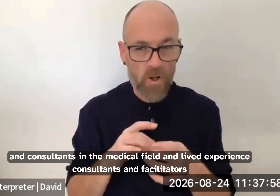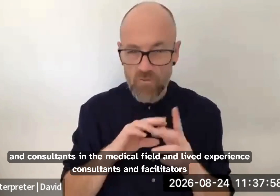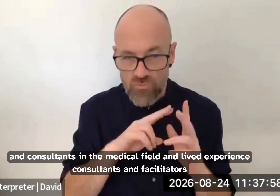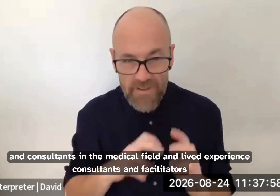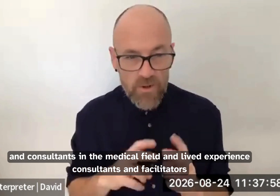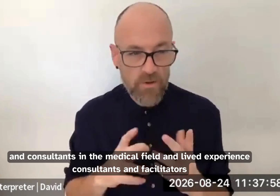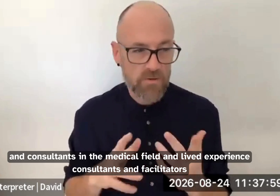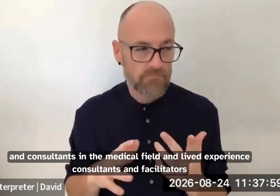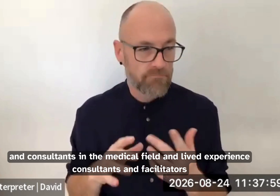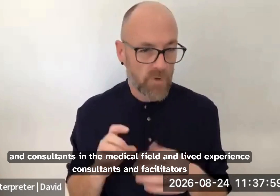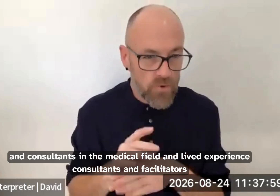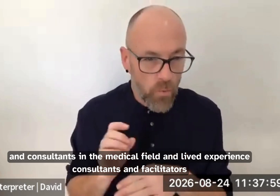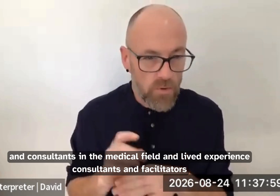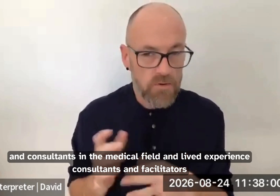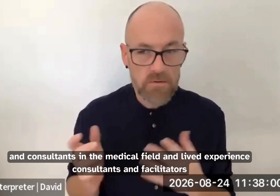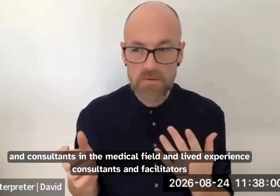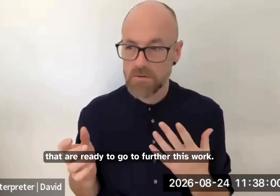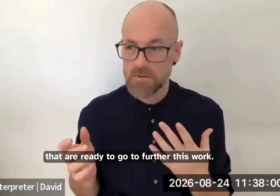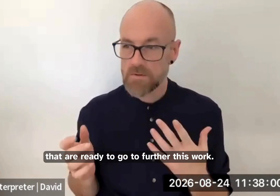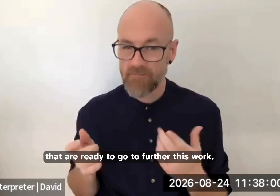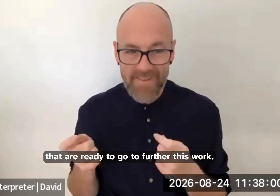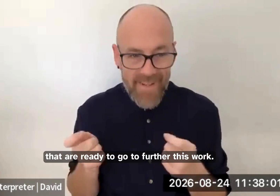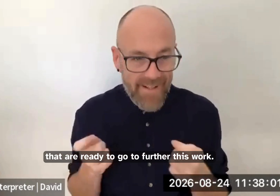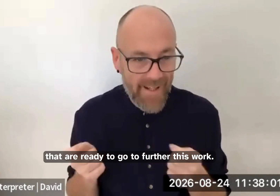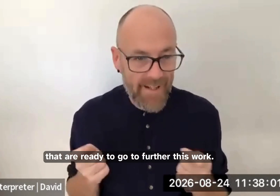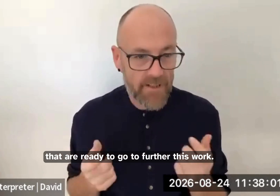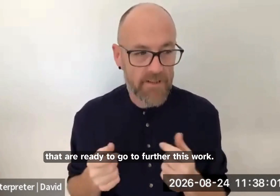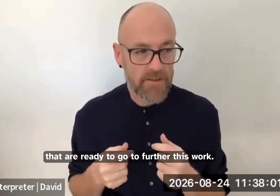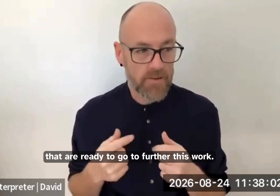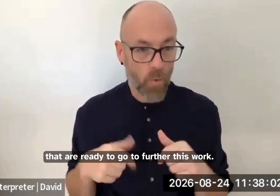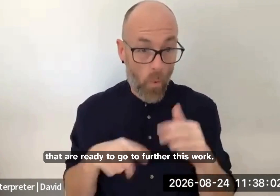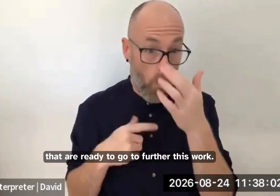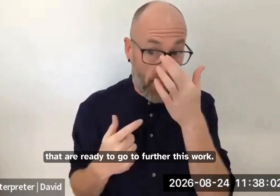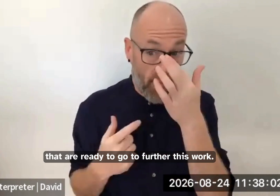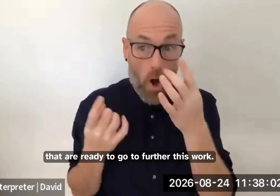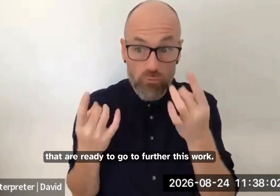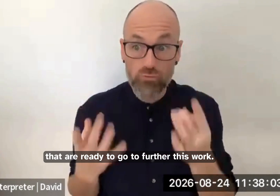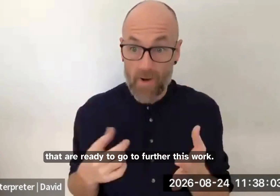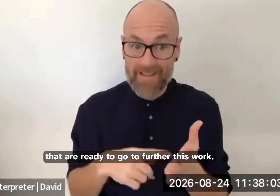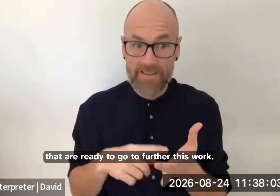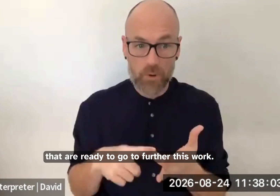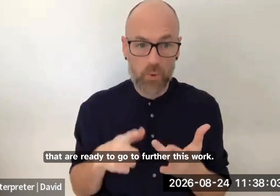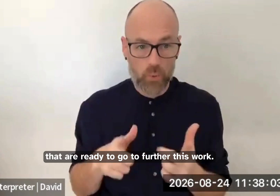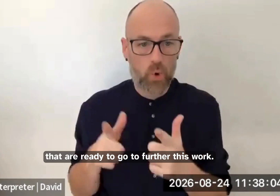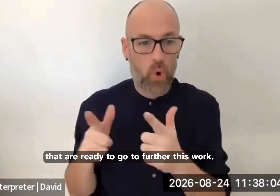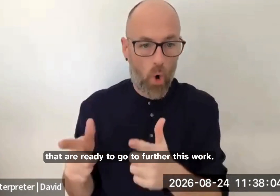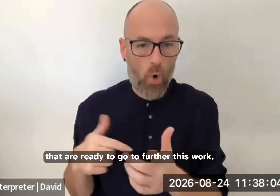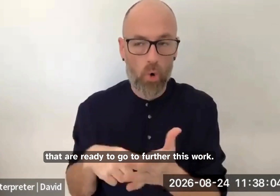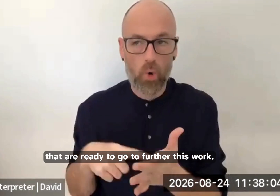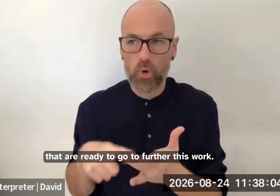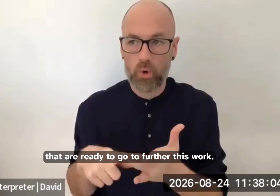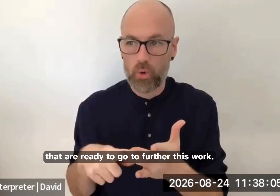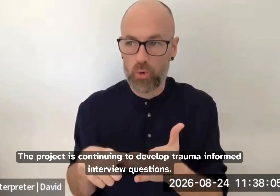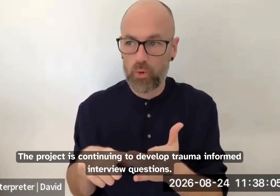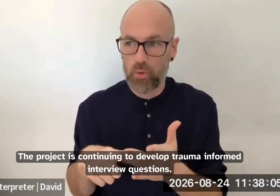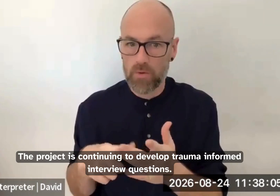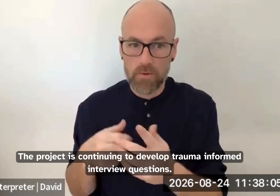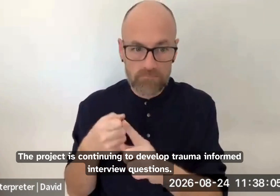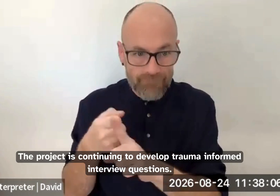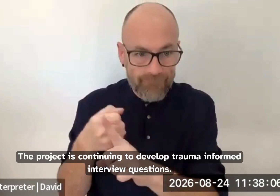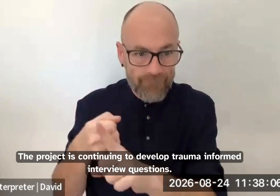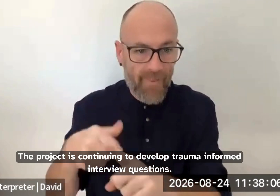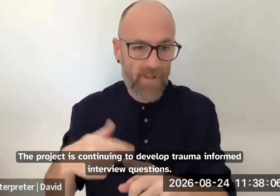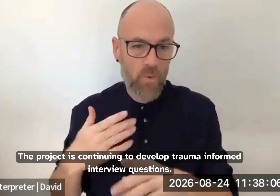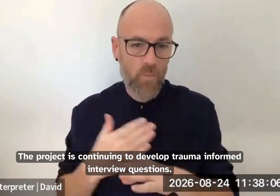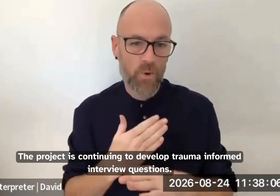lived experience consultants and facilitators that are ready to go to further this work.